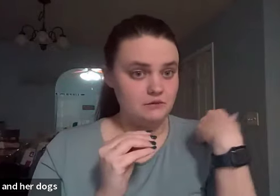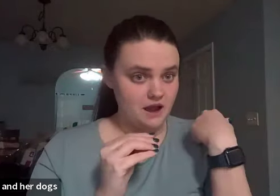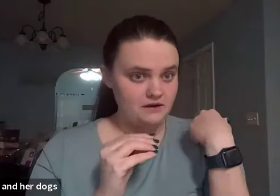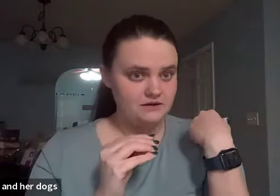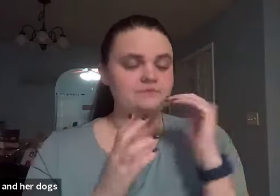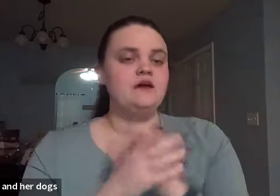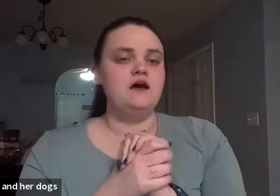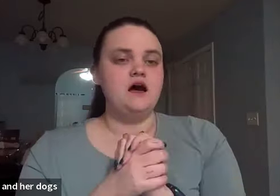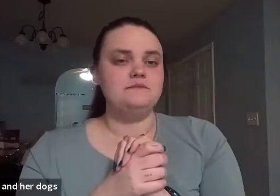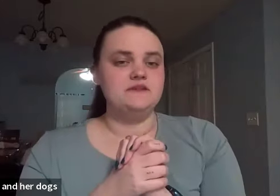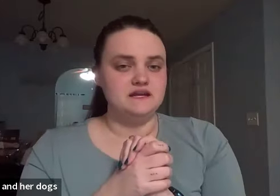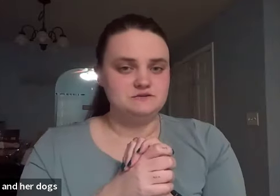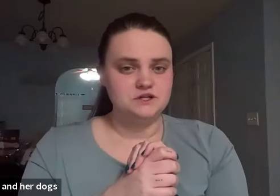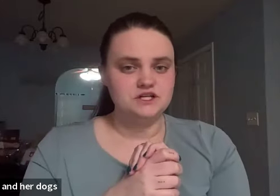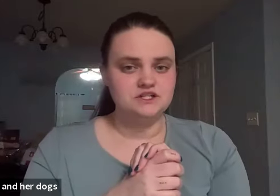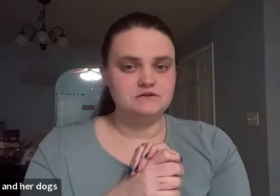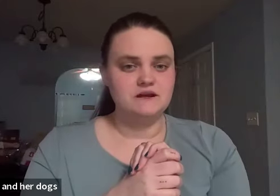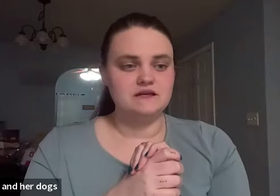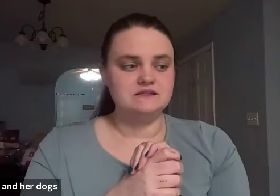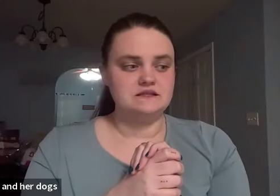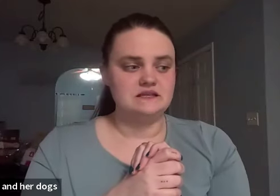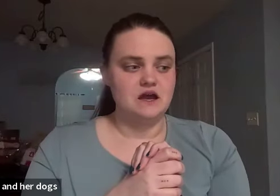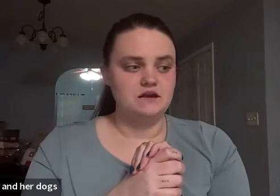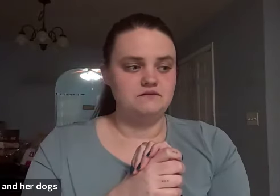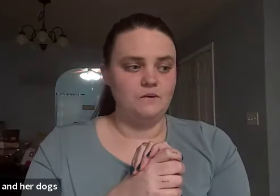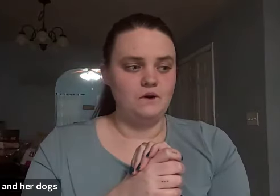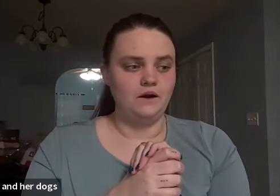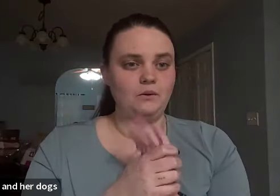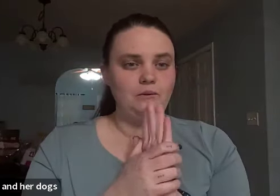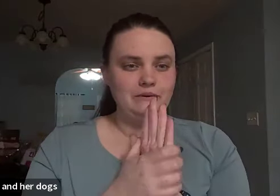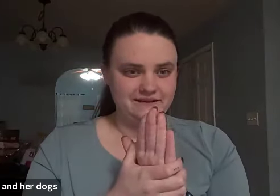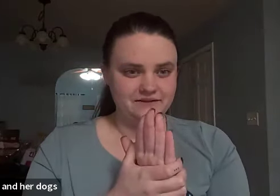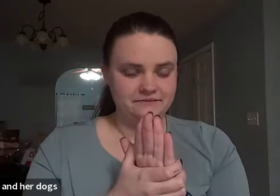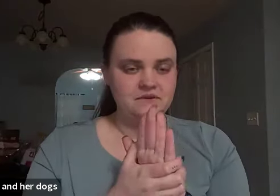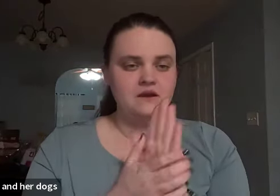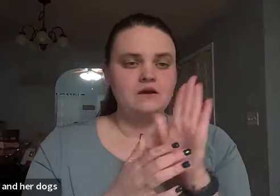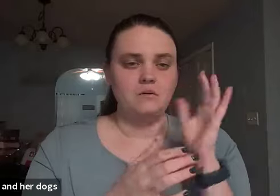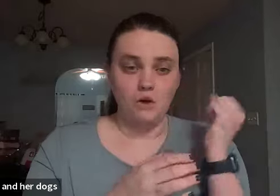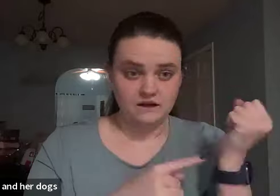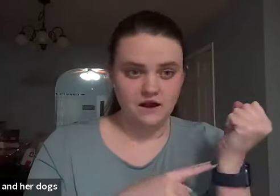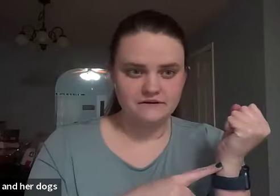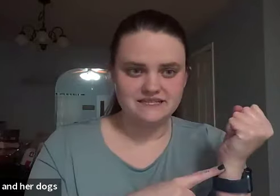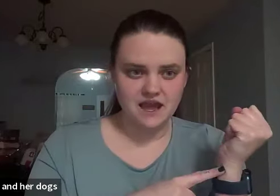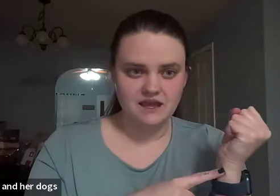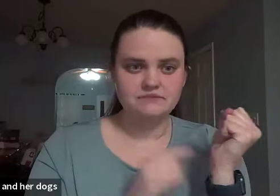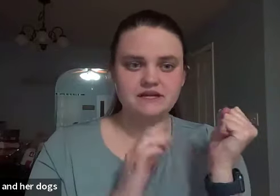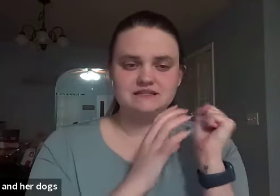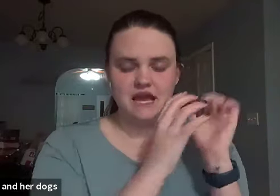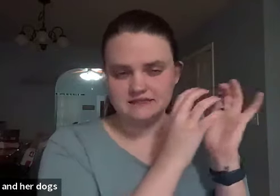go back. The next one we're going to do is the sign for week. We're holding off on day because day has